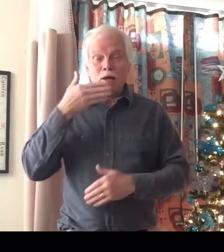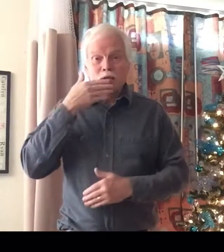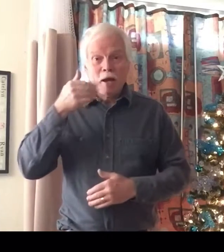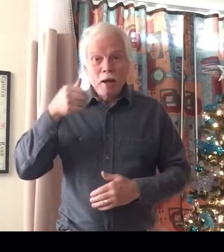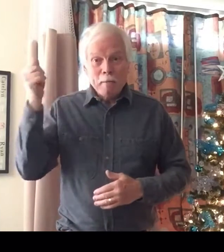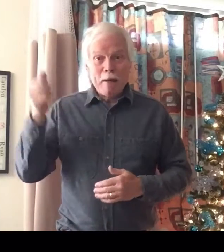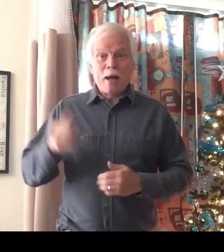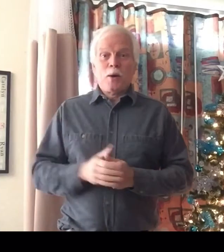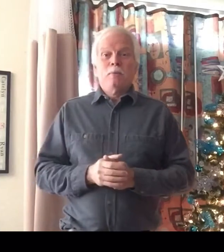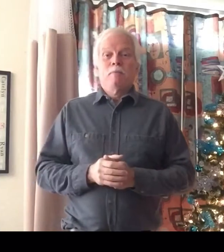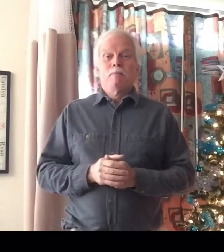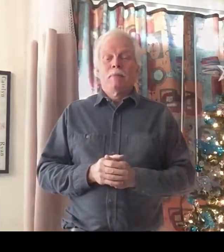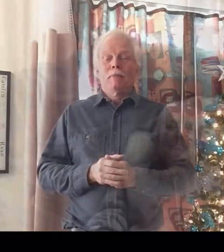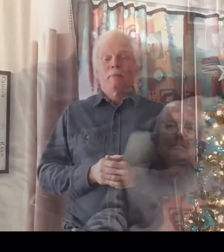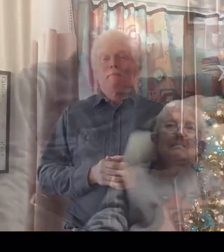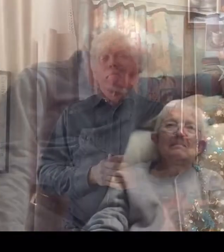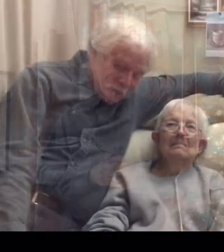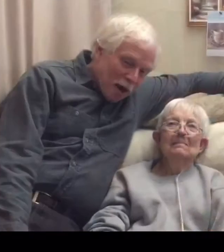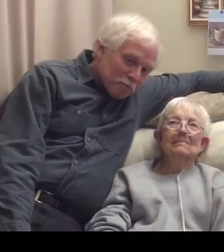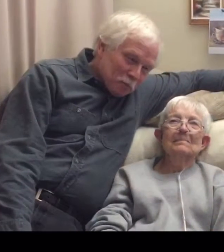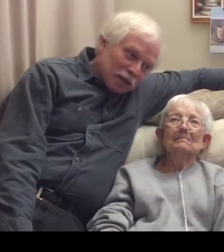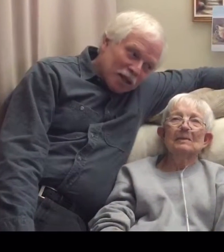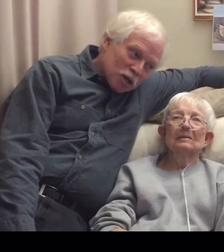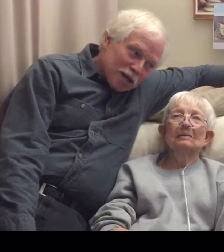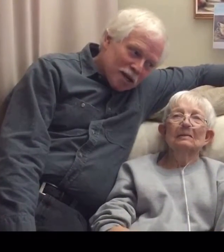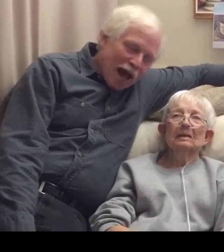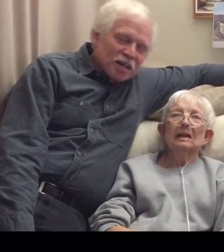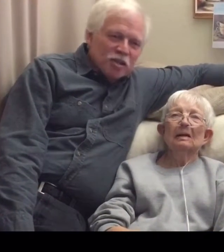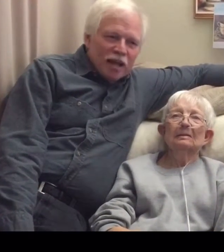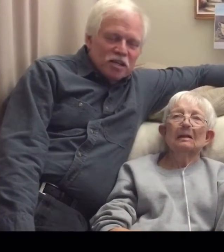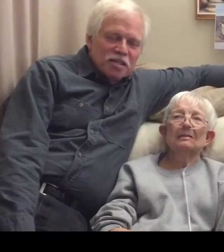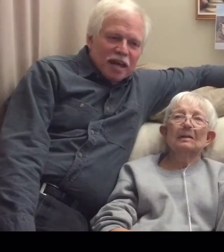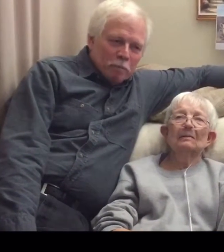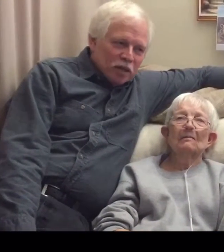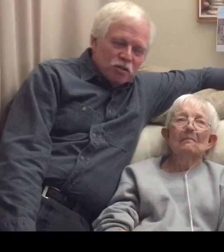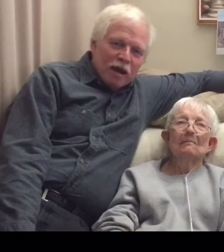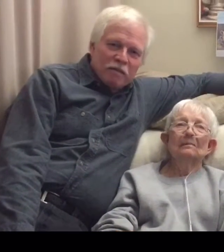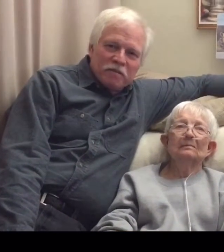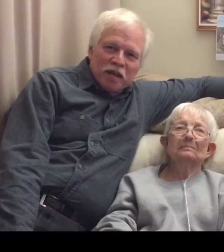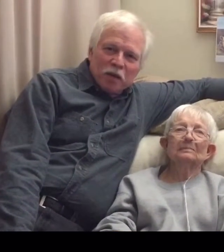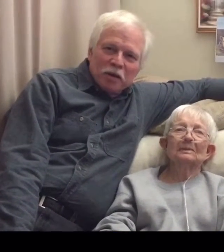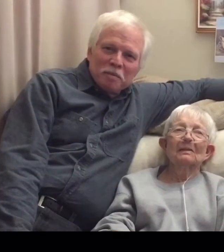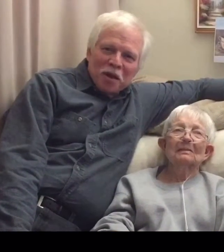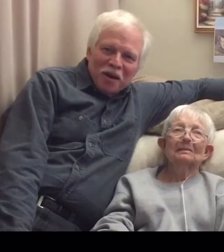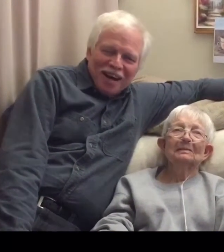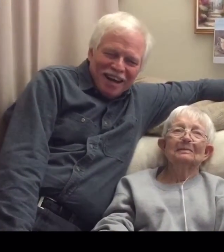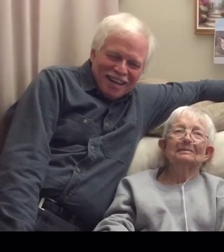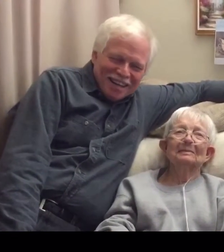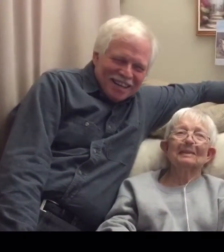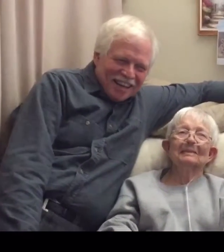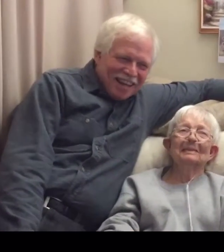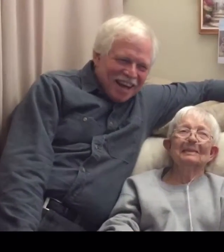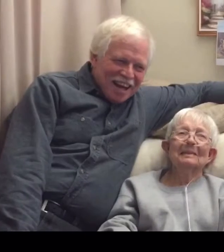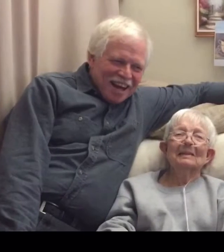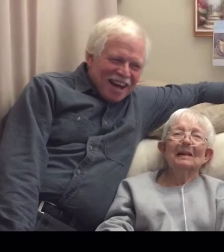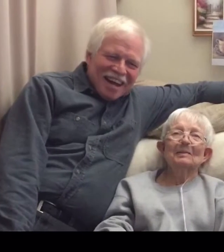much better. Are you smiling, Mom? Really good? Actually, I could just take a picture out of the video. It'll be all right. I don't